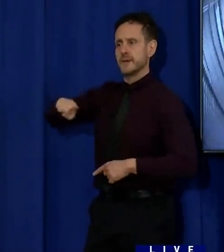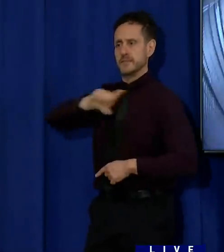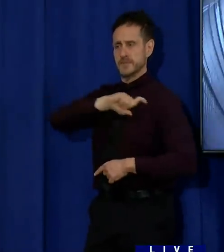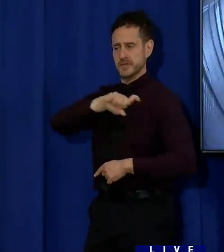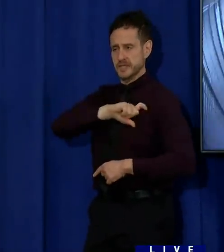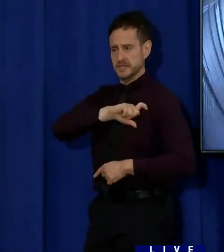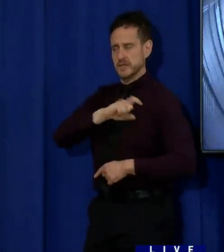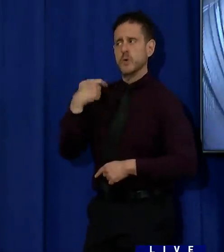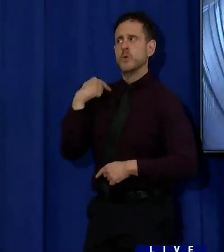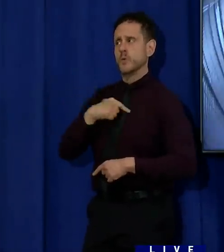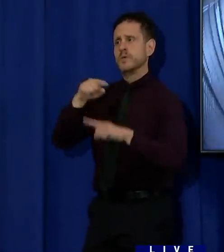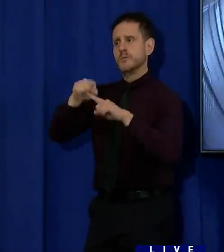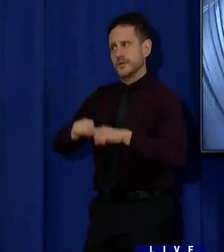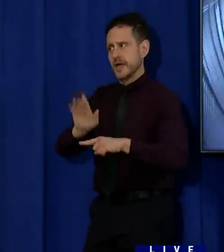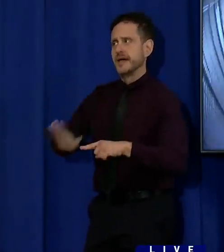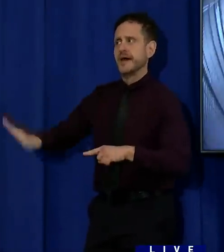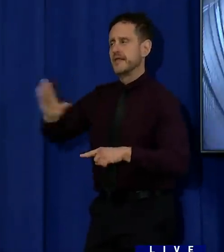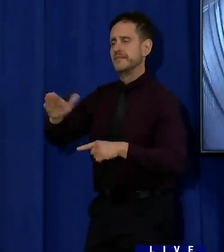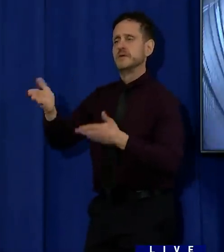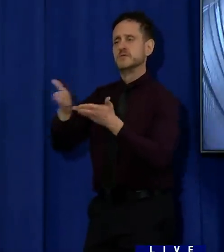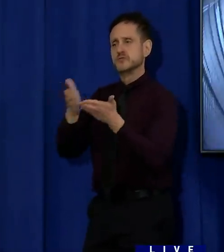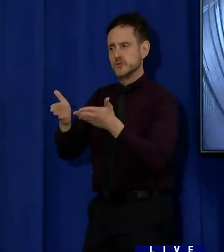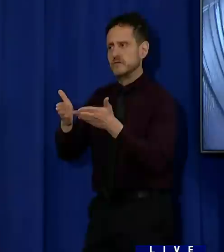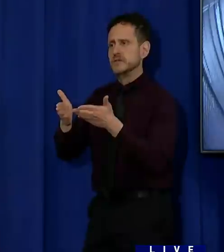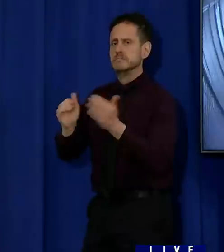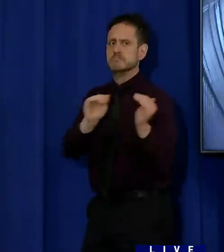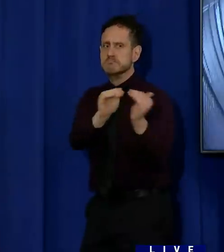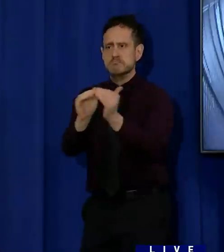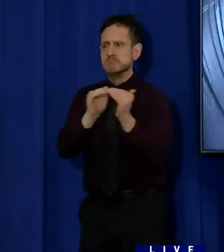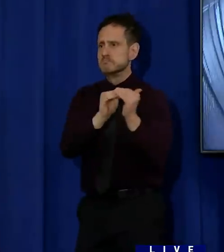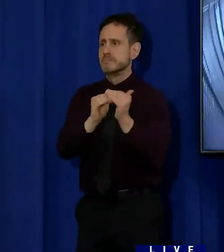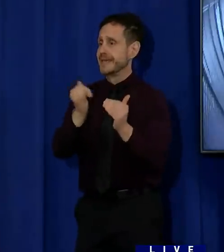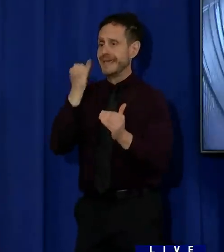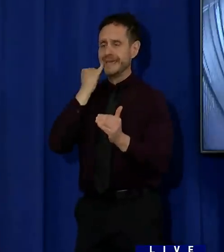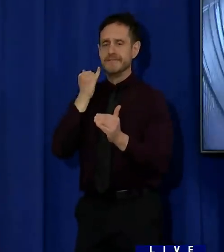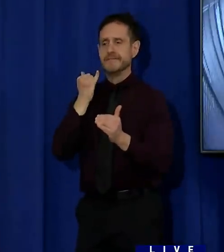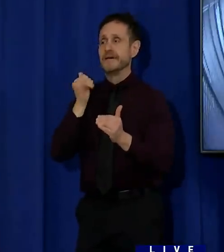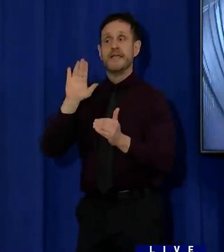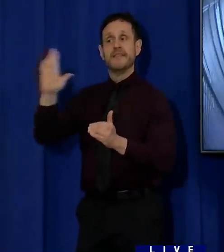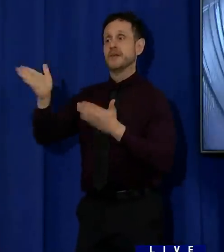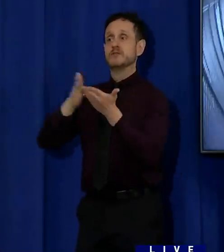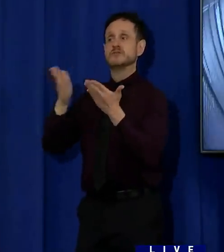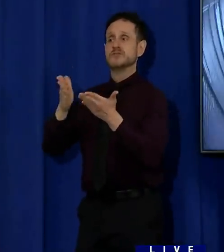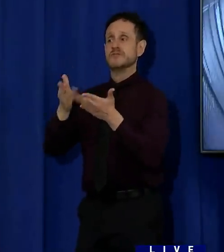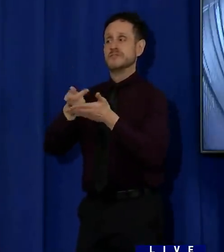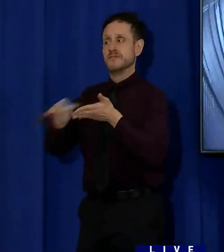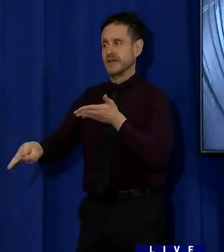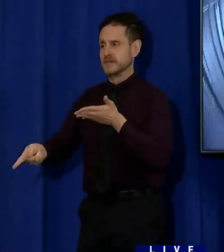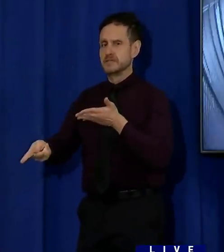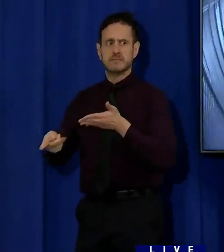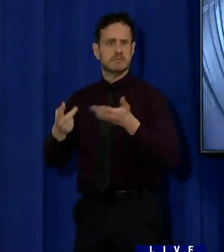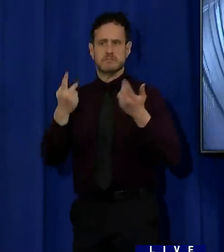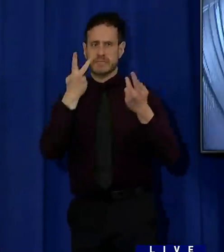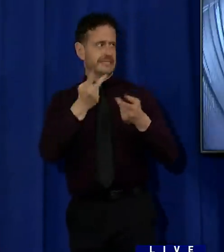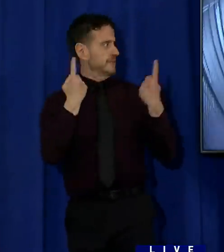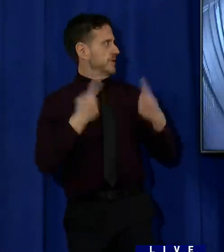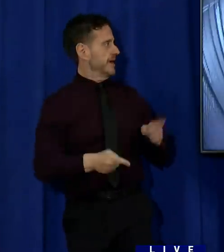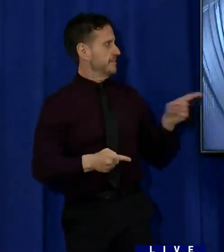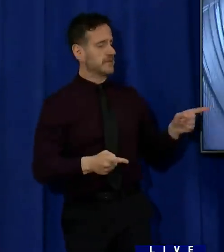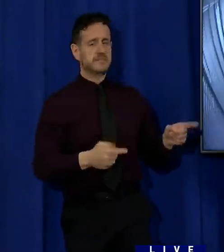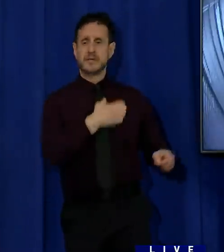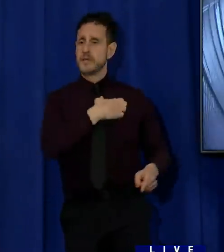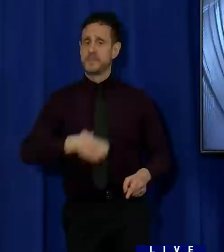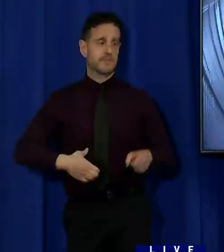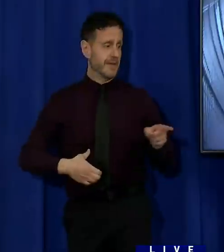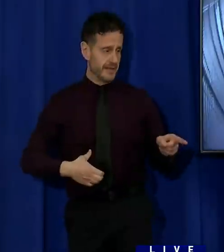just service. And when we can't get it, this is what happens. The mayor didn't mention that there were deaths,